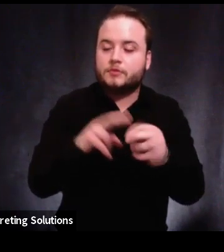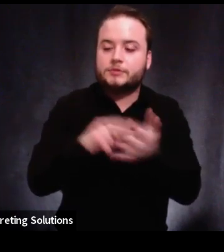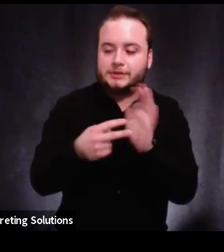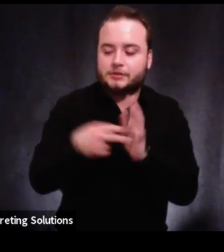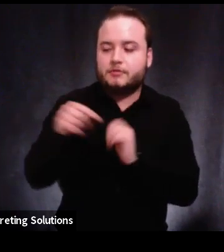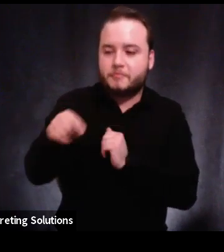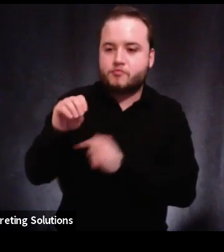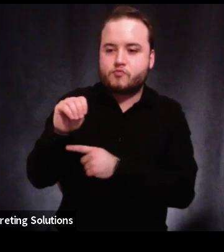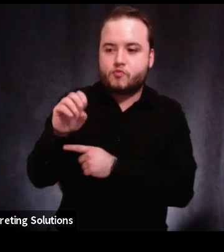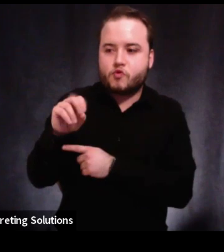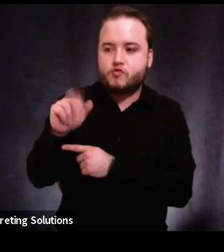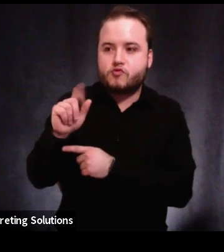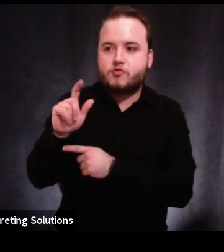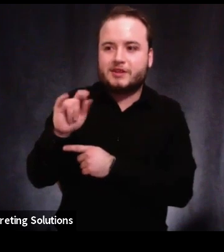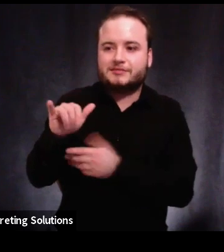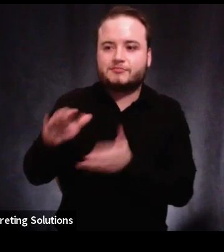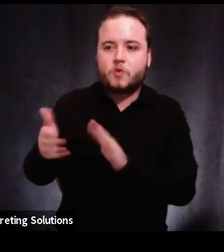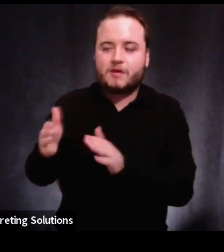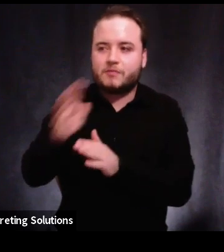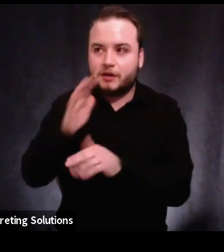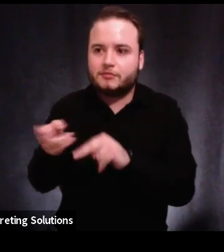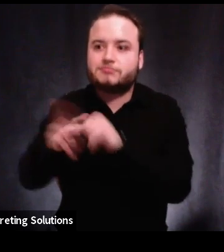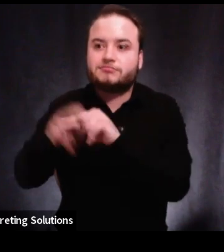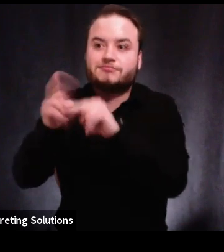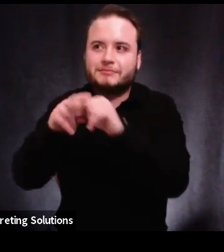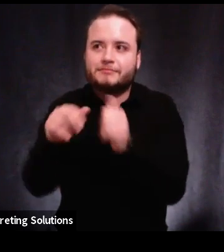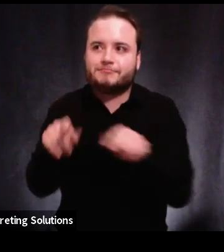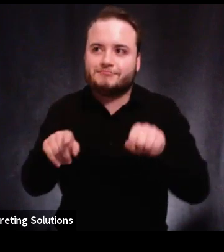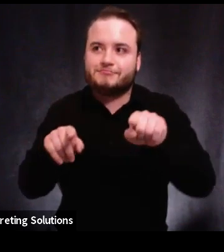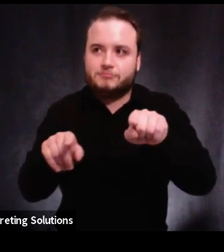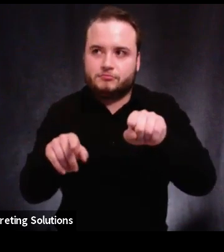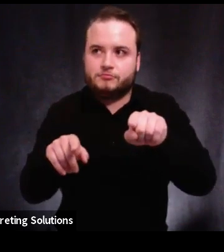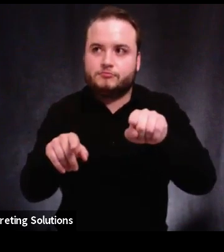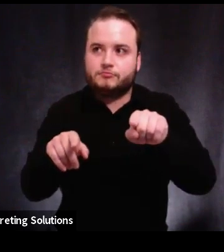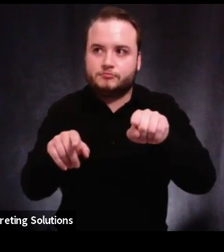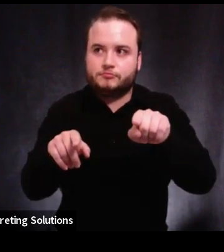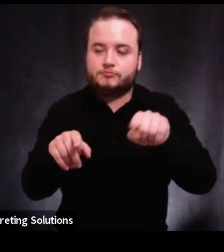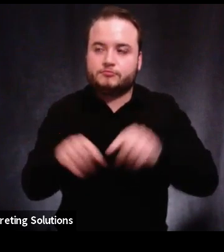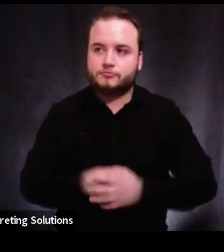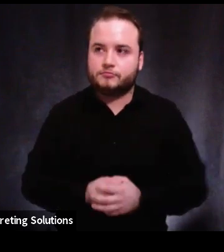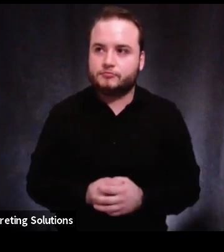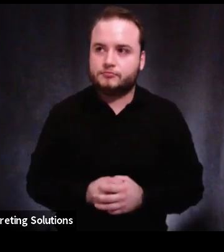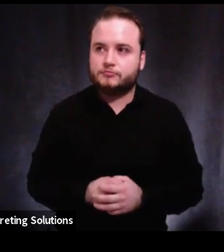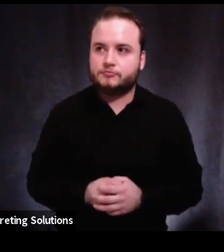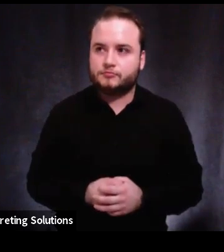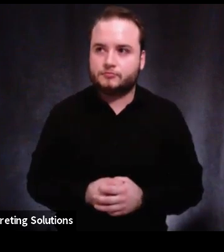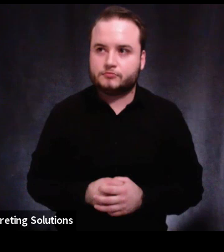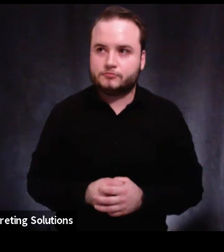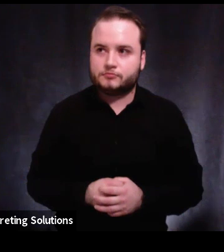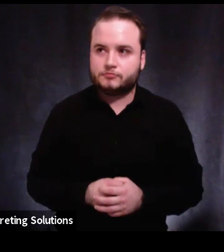But we can look at the data and share those numbers with you. For the purpose of illustrating this graphically,